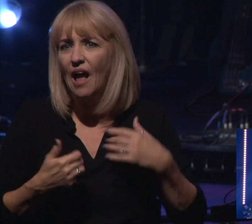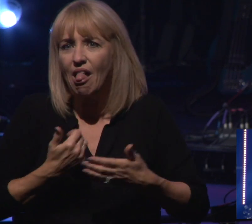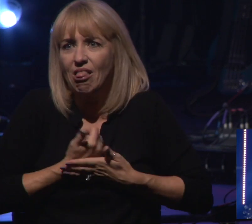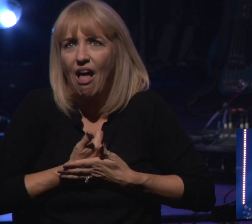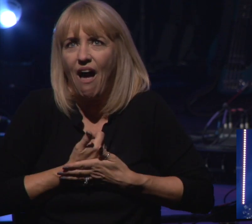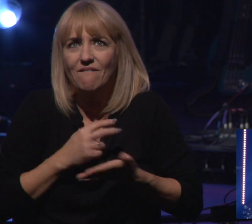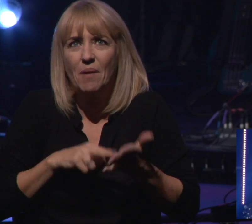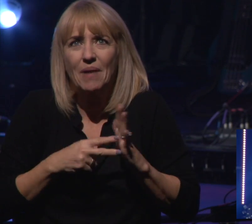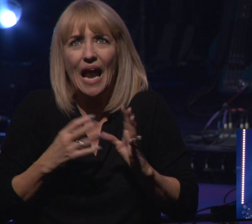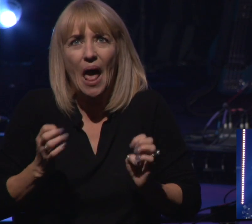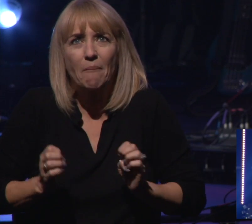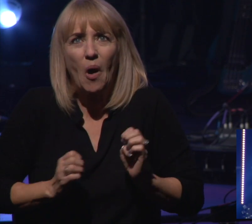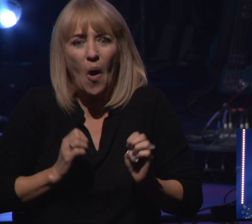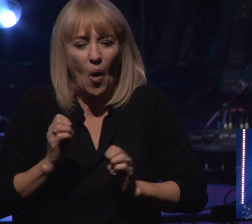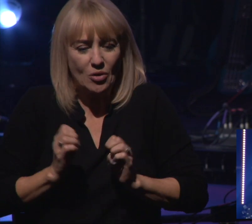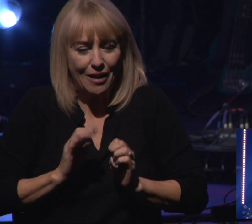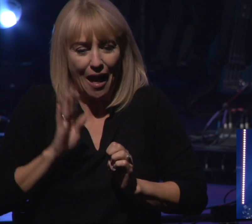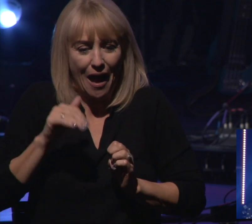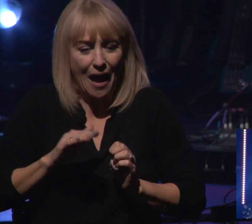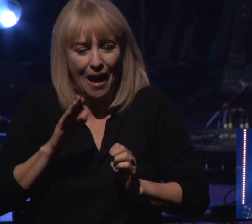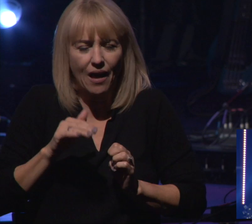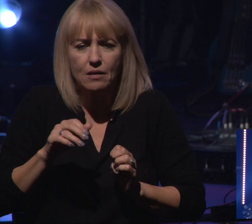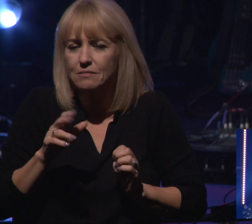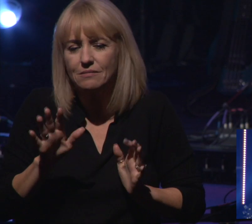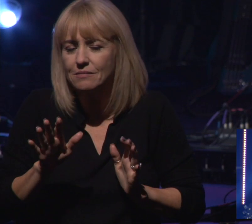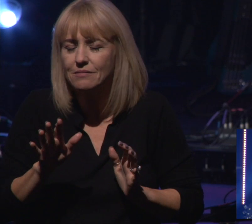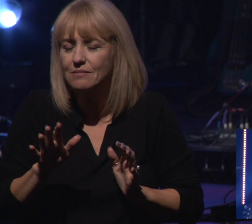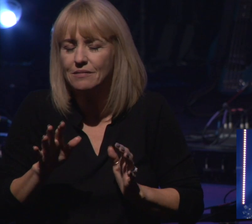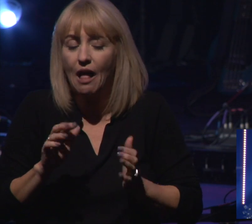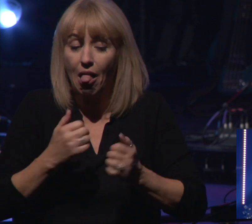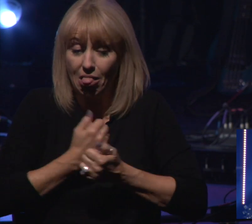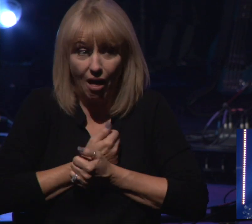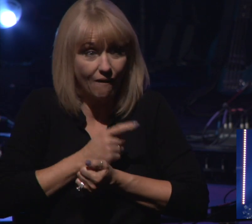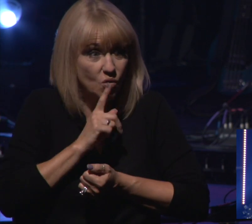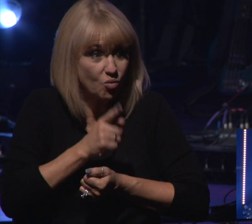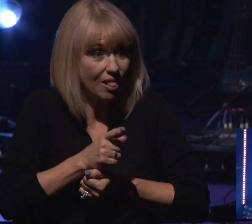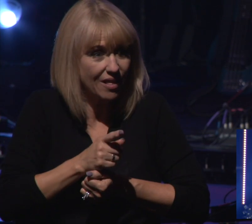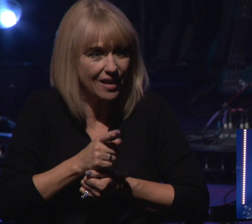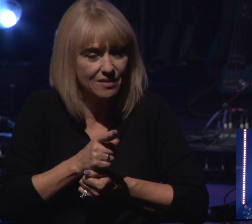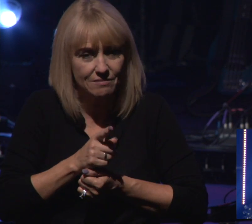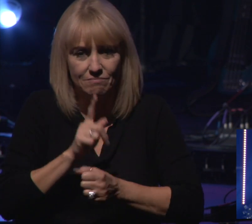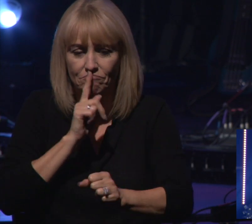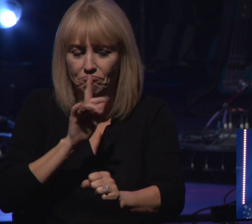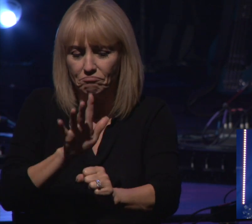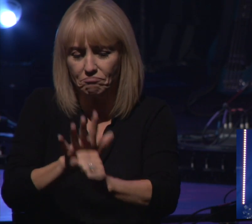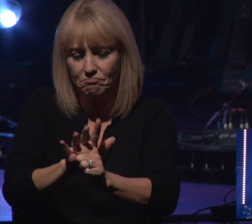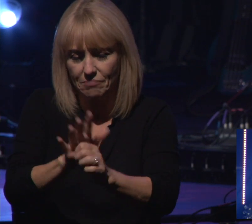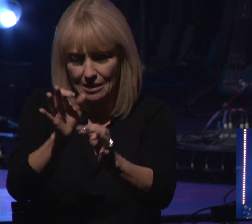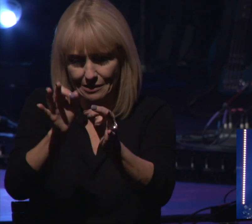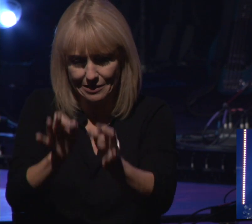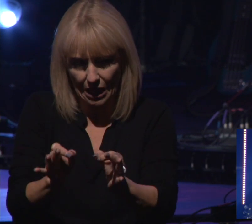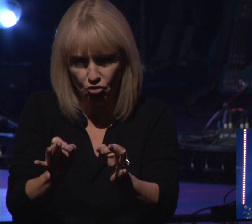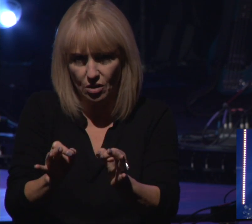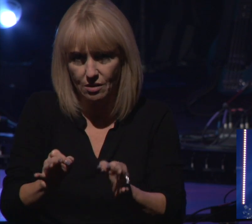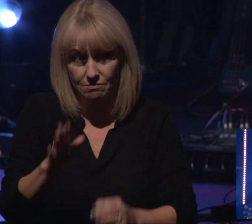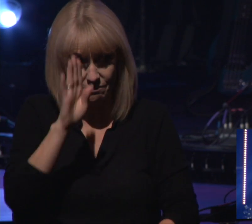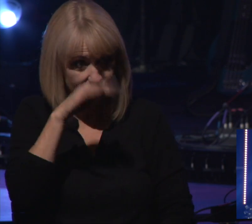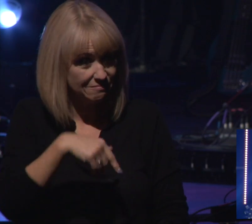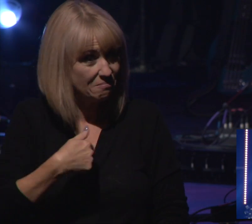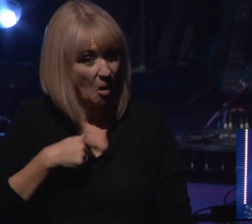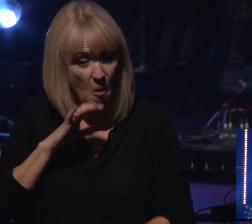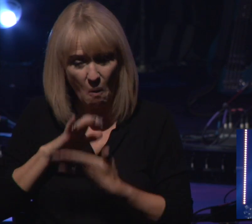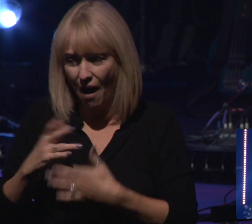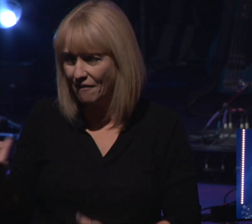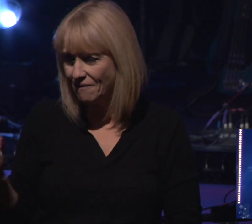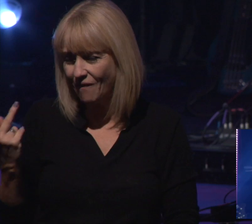a bunch of emotions, not something you fall in and out of. It's an intentional decision that you're going to make. So Jean and I,